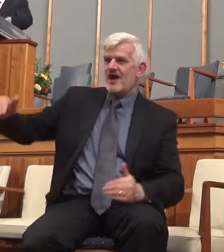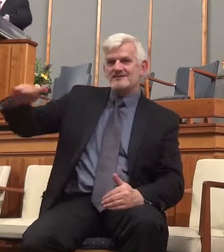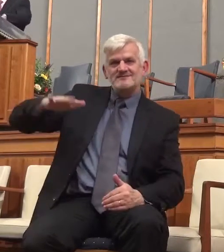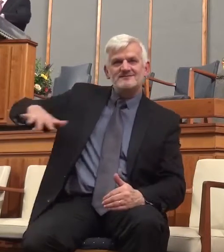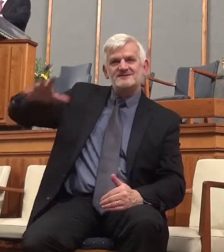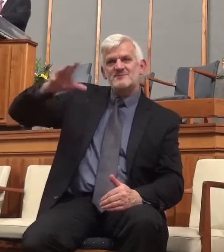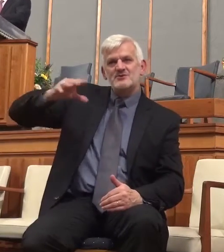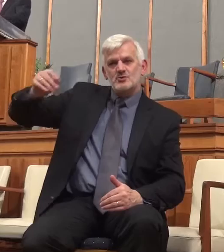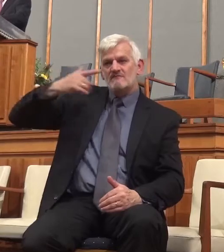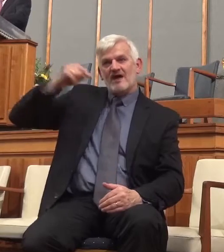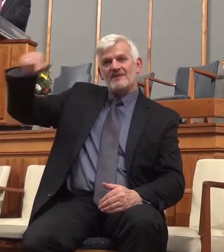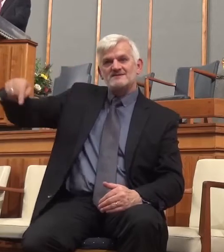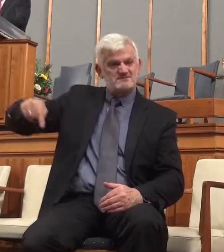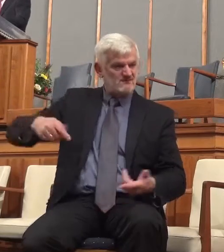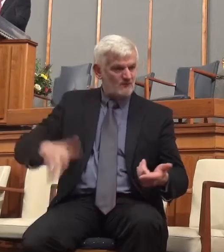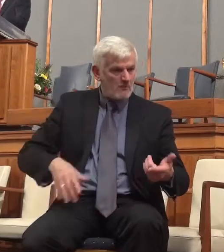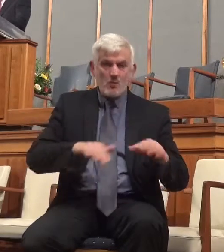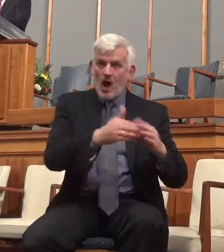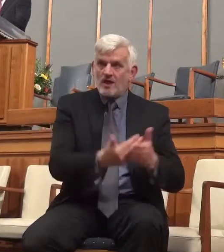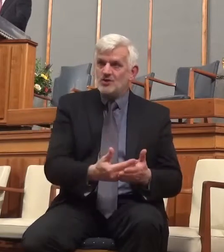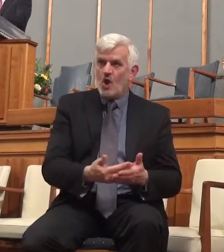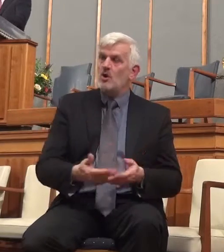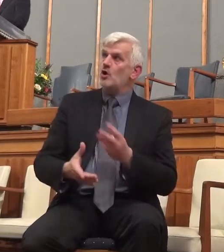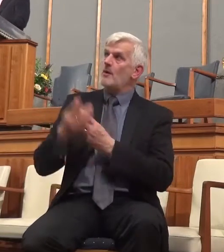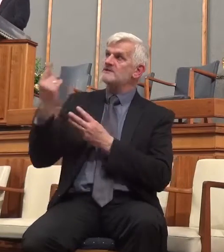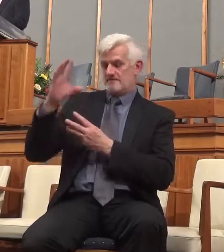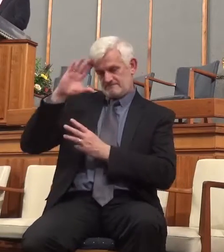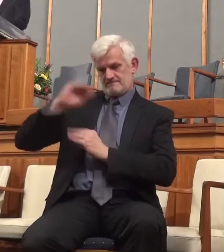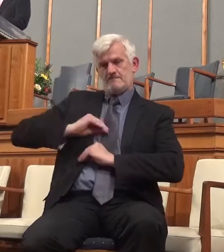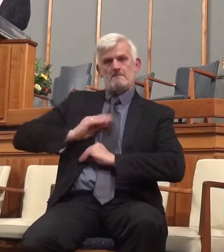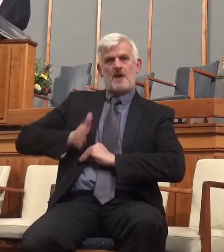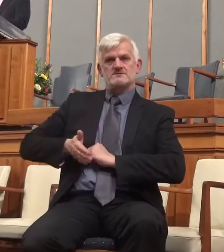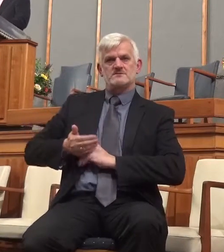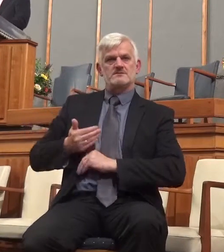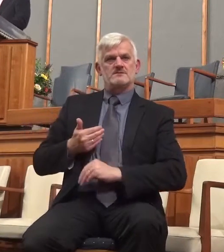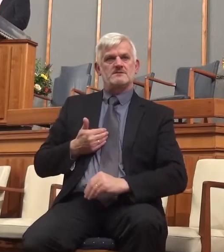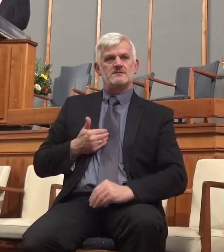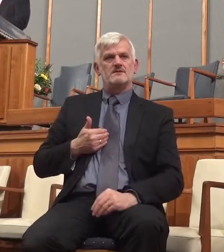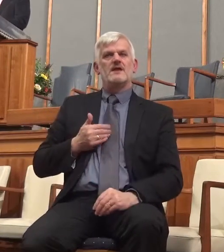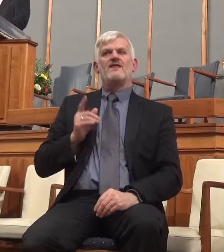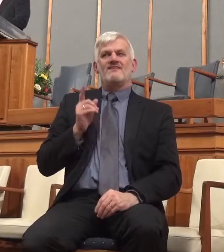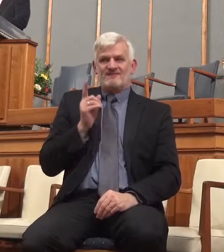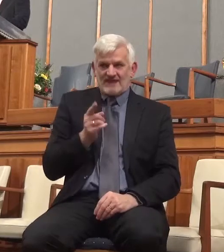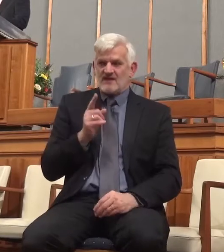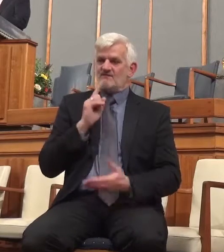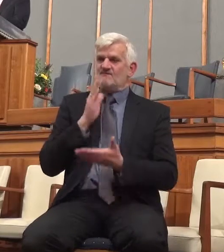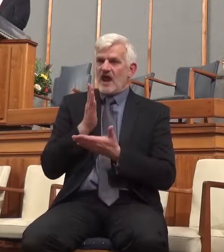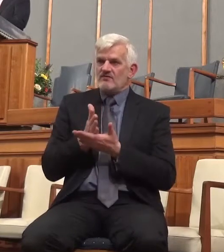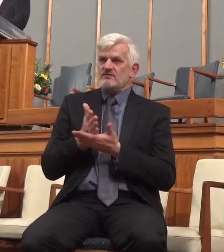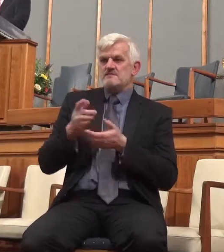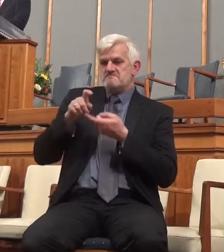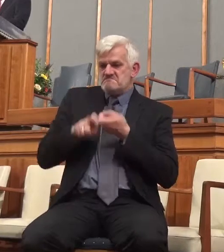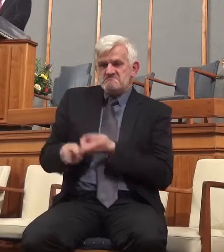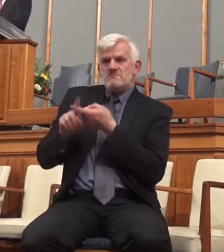above and beyond us. God must speak. And faith, you see, is believing information which God